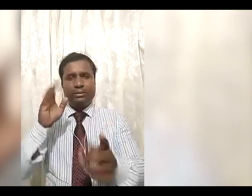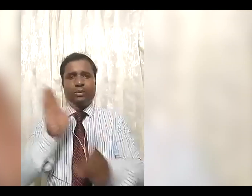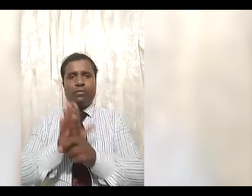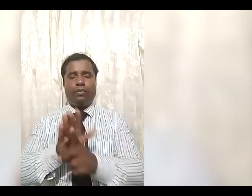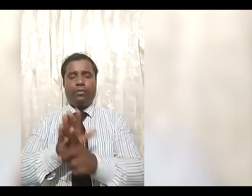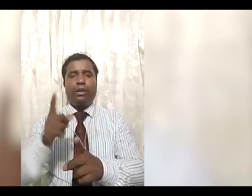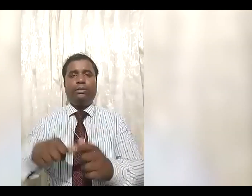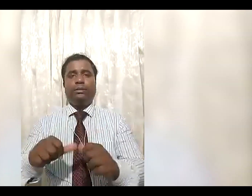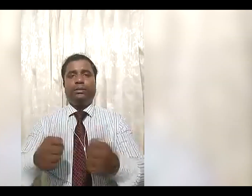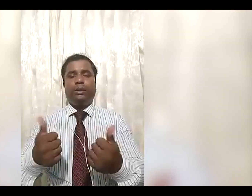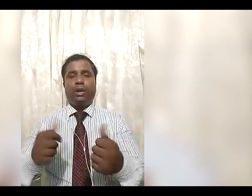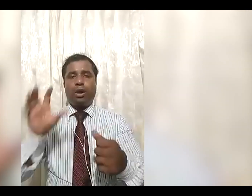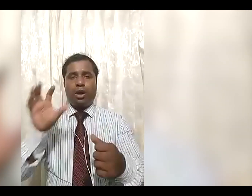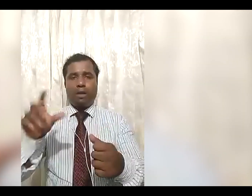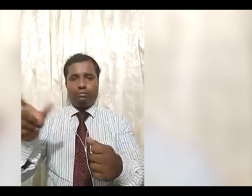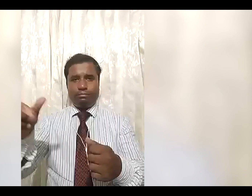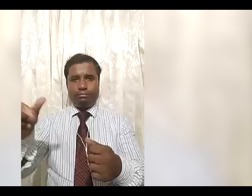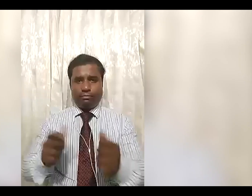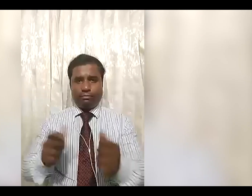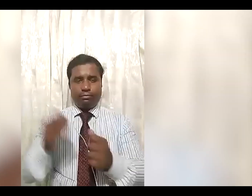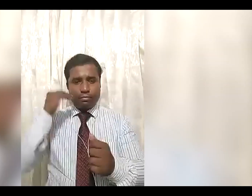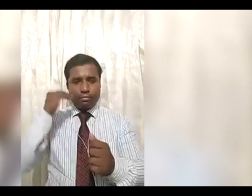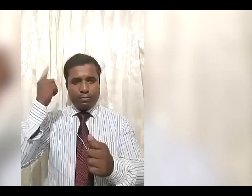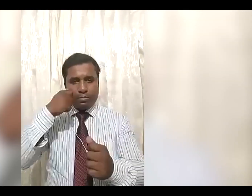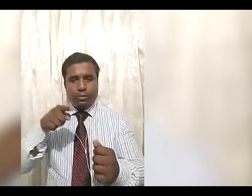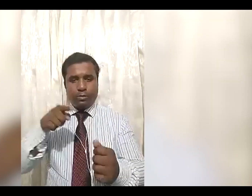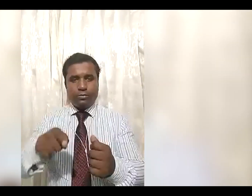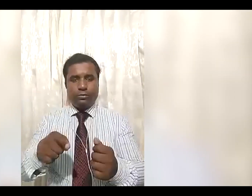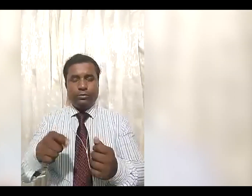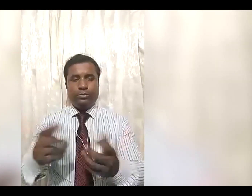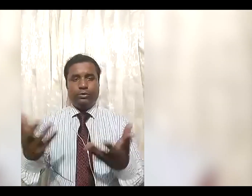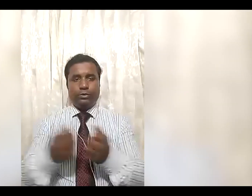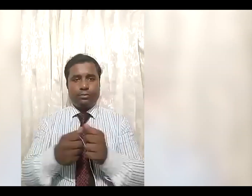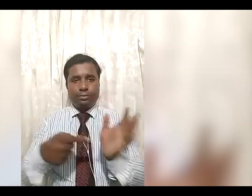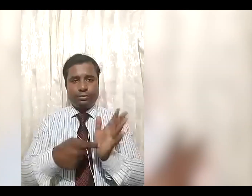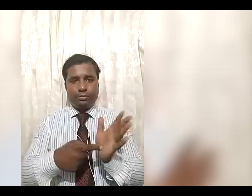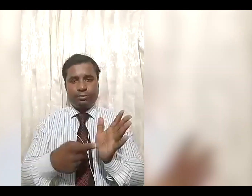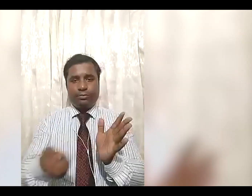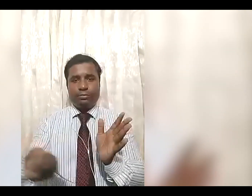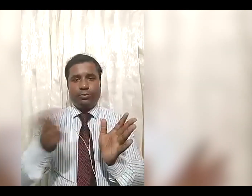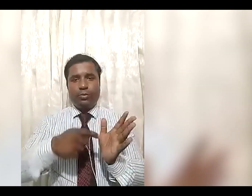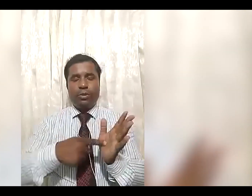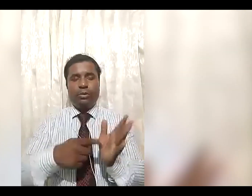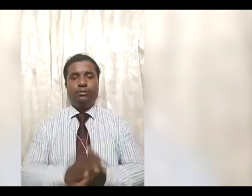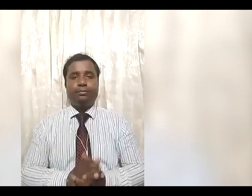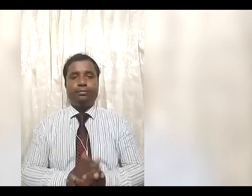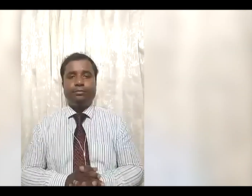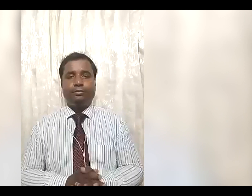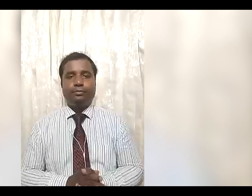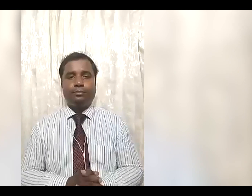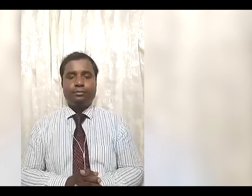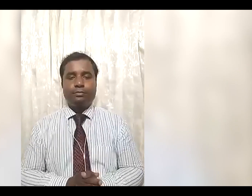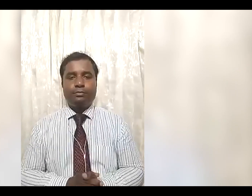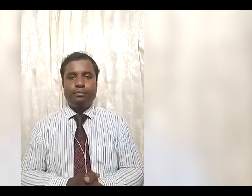properly addressed, I think person with disability can go to the election